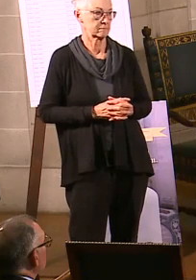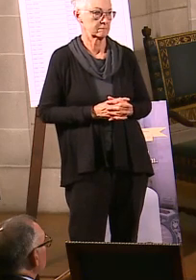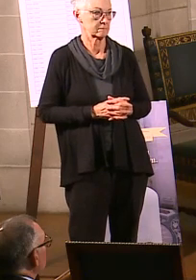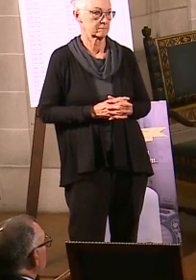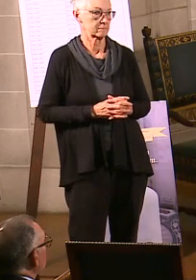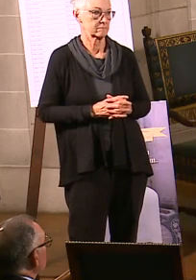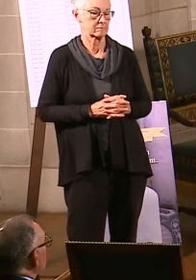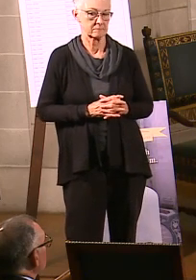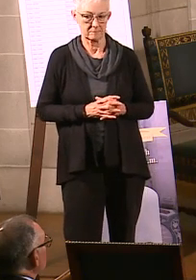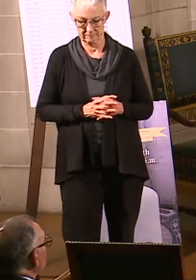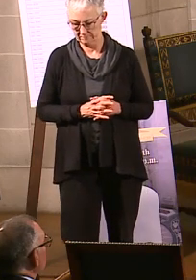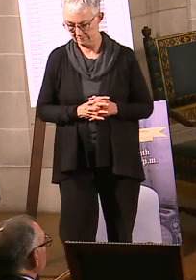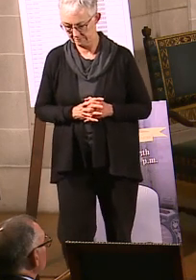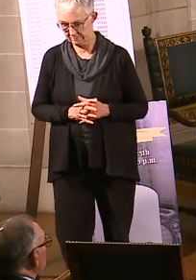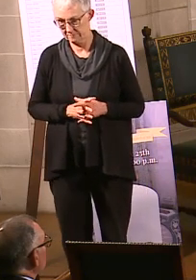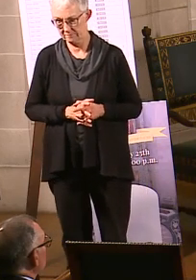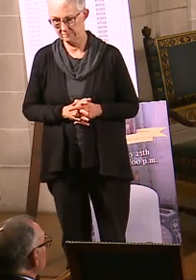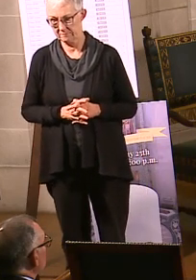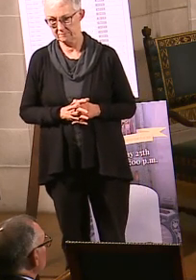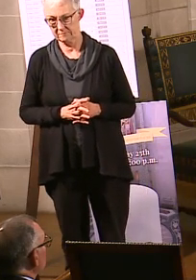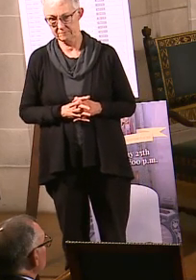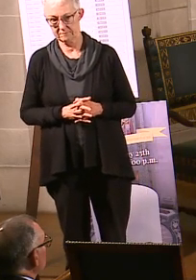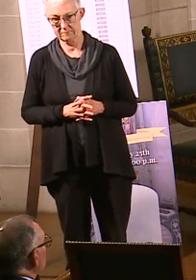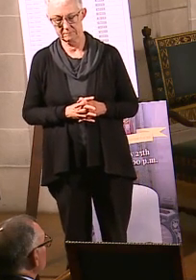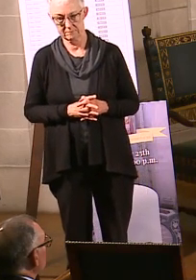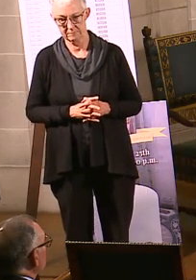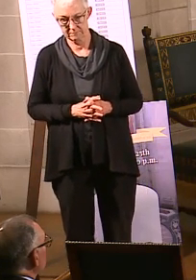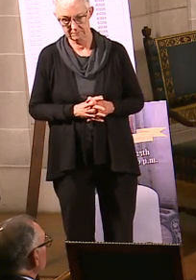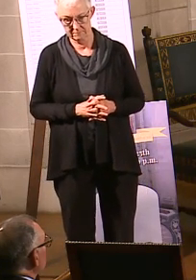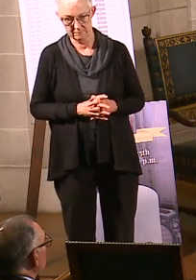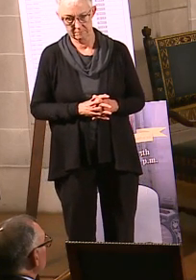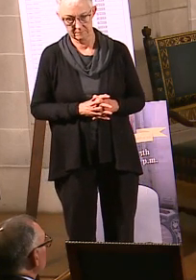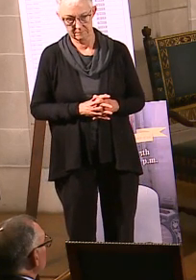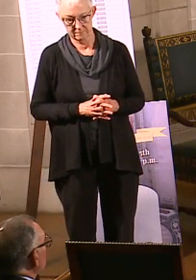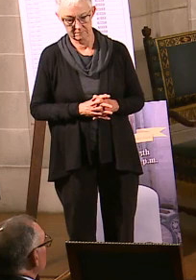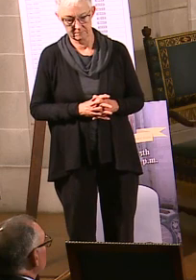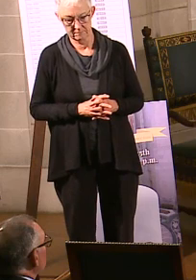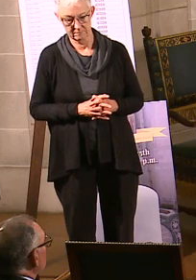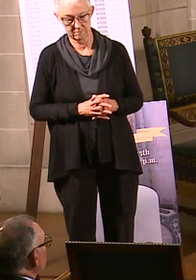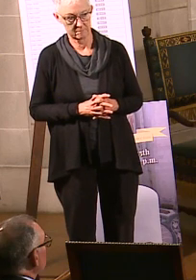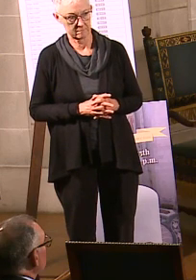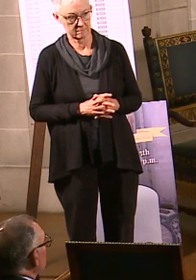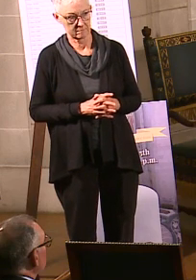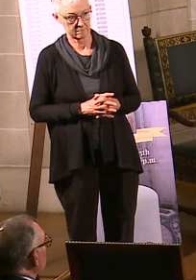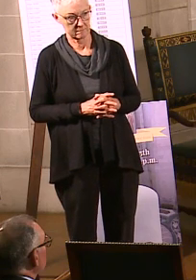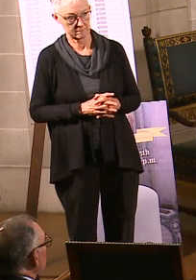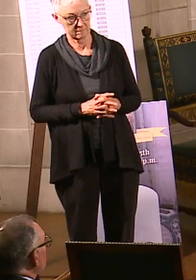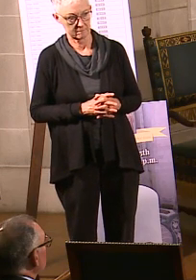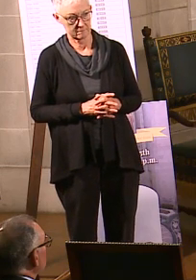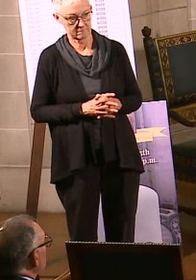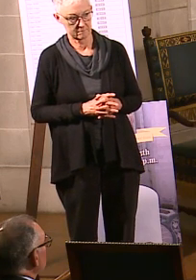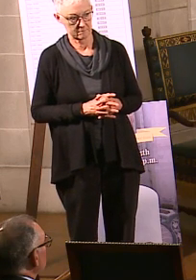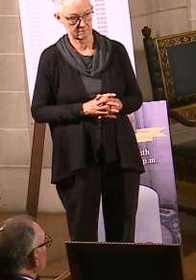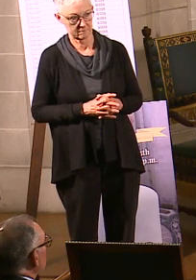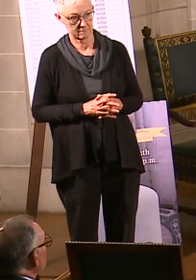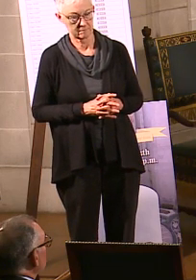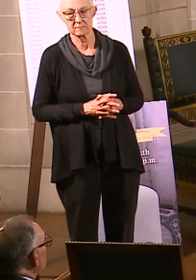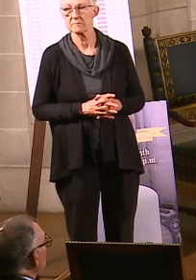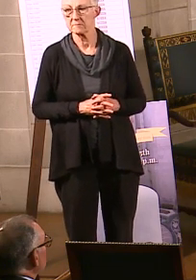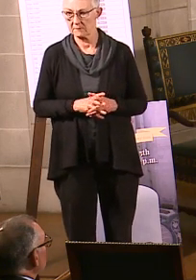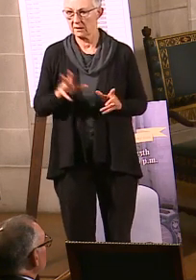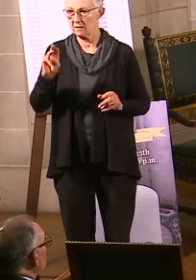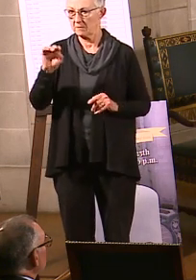the lodging program, are college dorms being used, who's using them, and has this been offered to meatpacking workers?